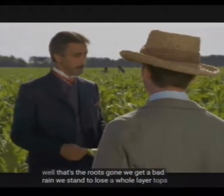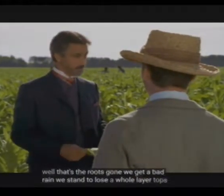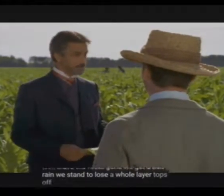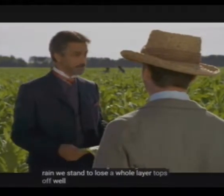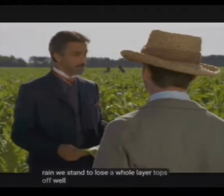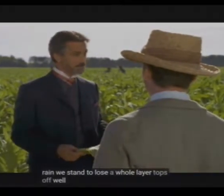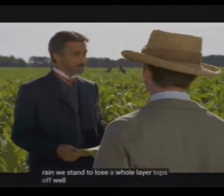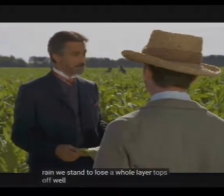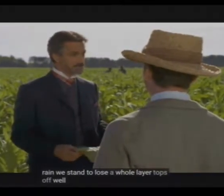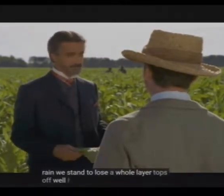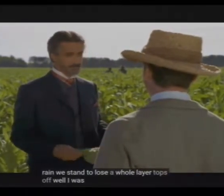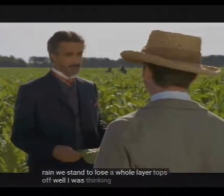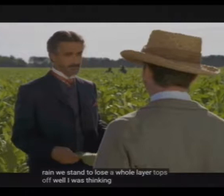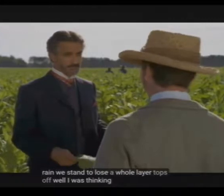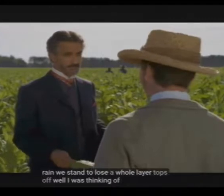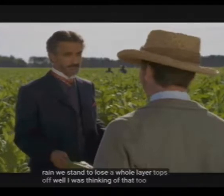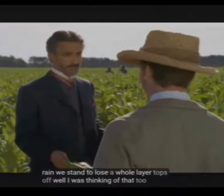topsoil. Well, I was thinking of that too.